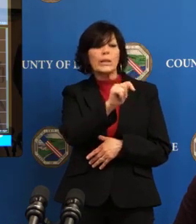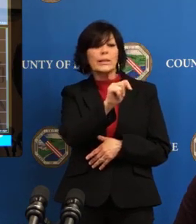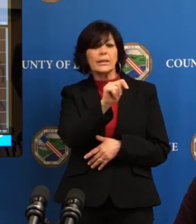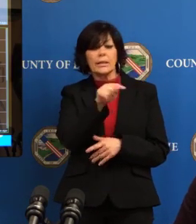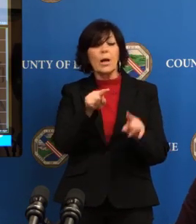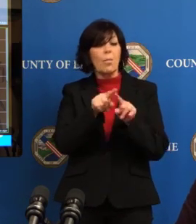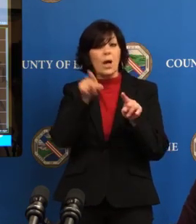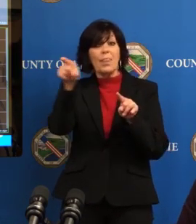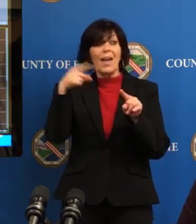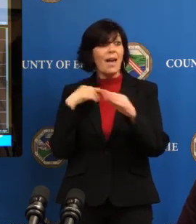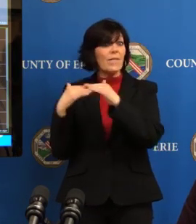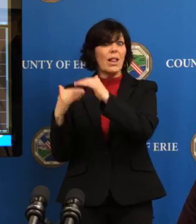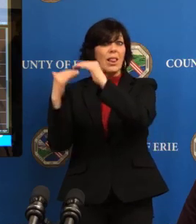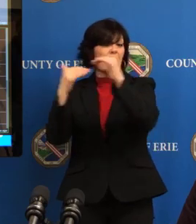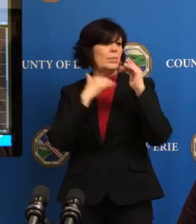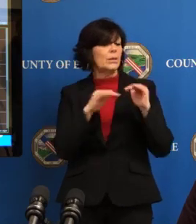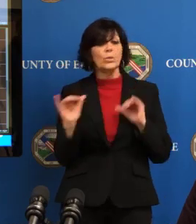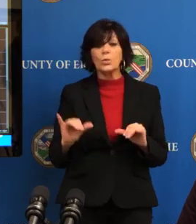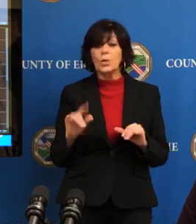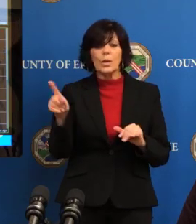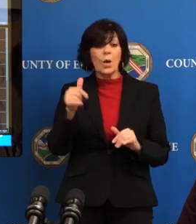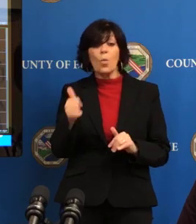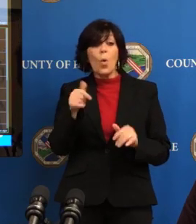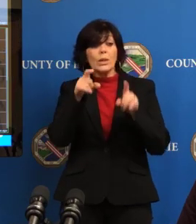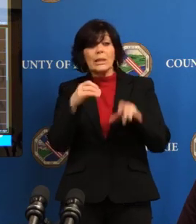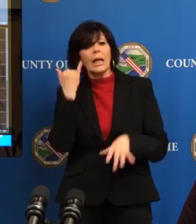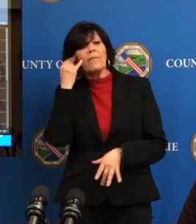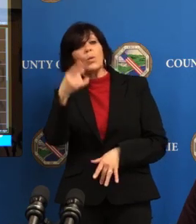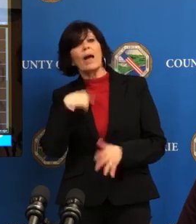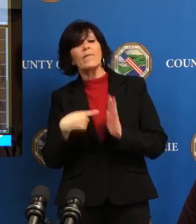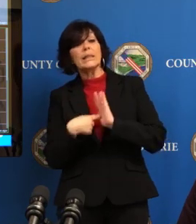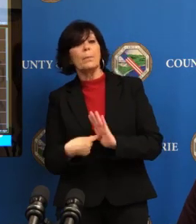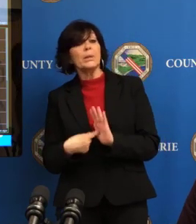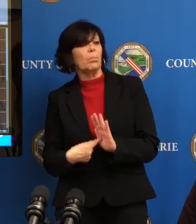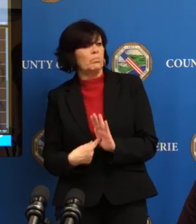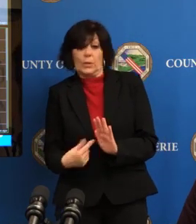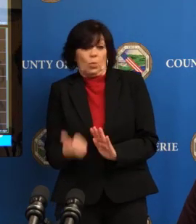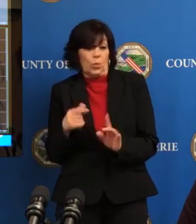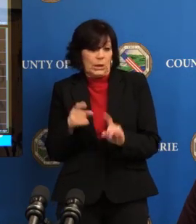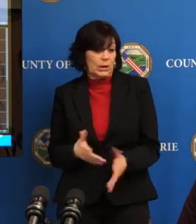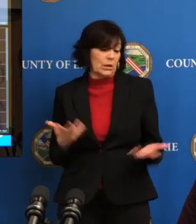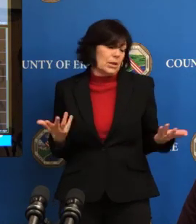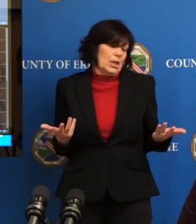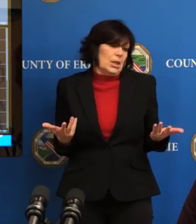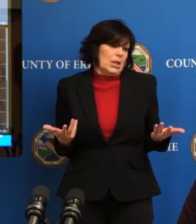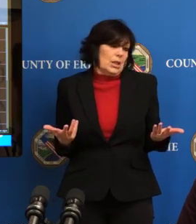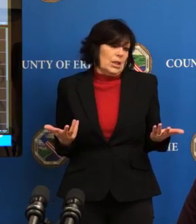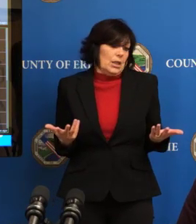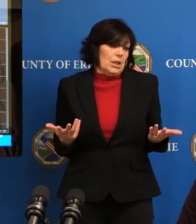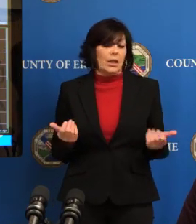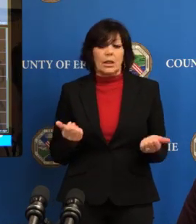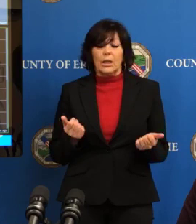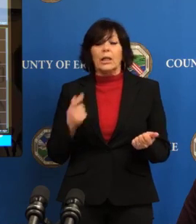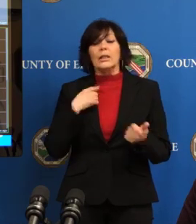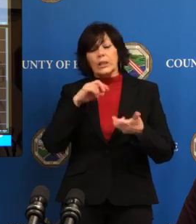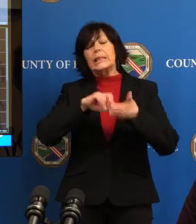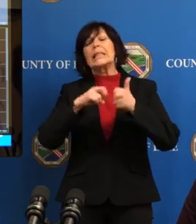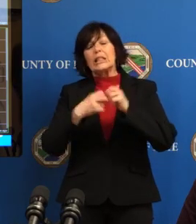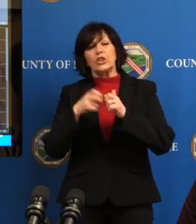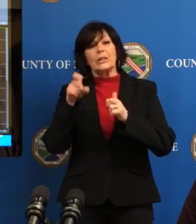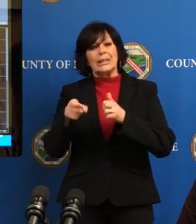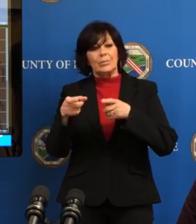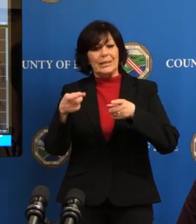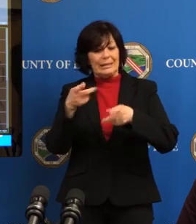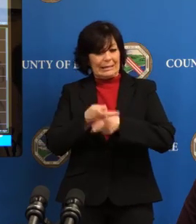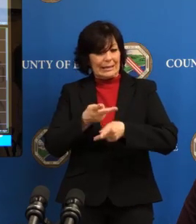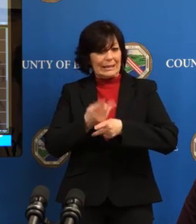but they have limitations. They won't test people who are symptomatic. So there's a whole issue that has to be dealt with.